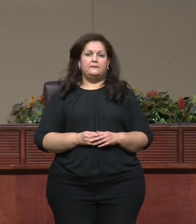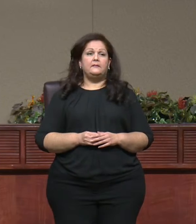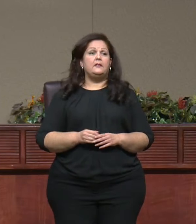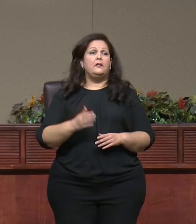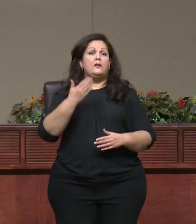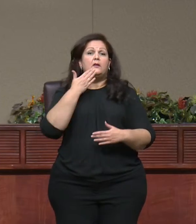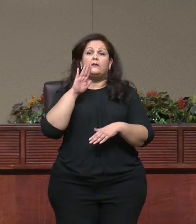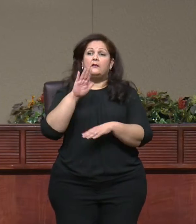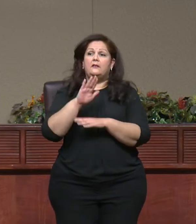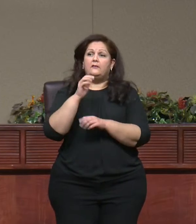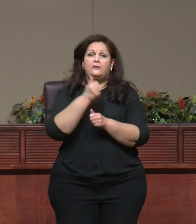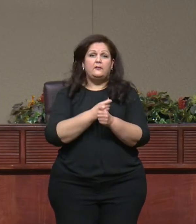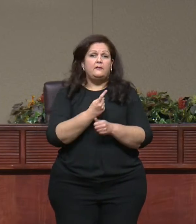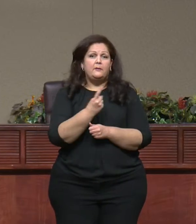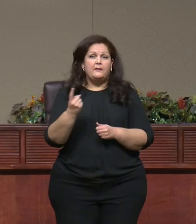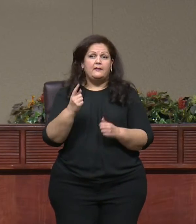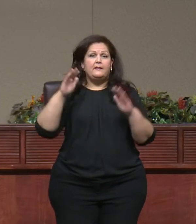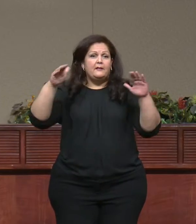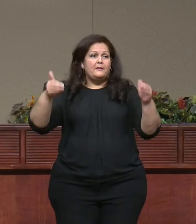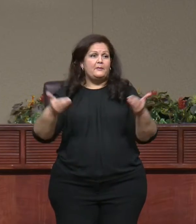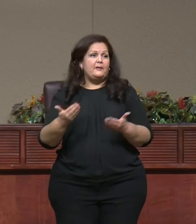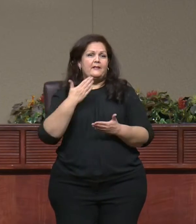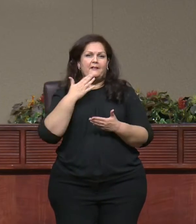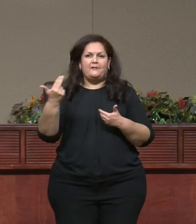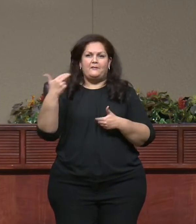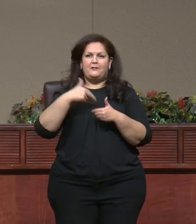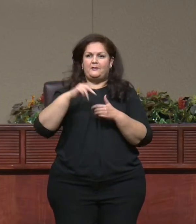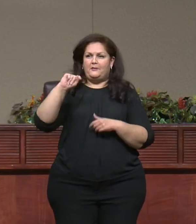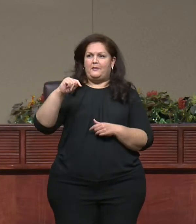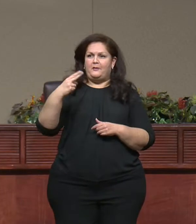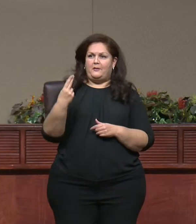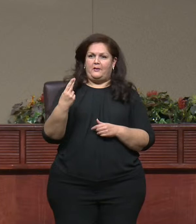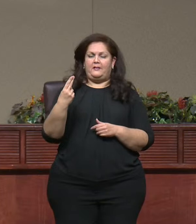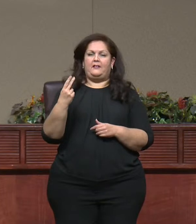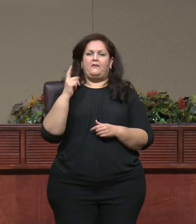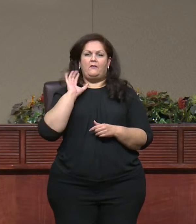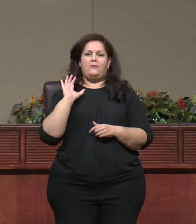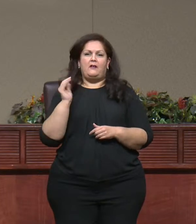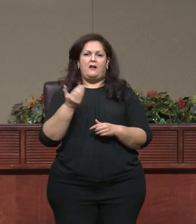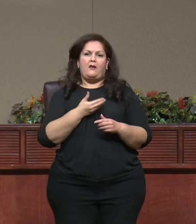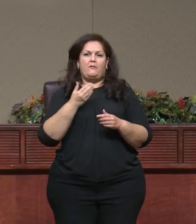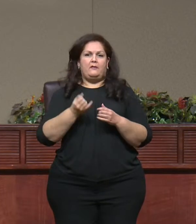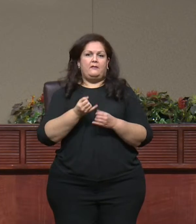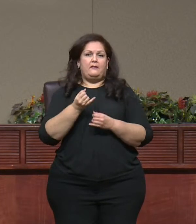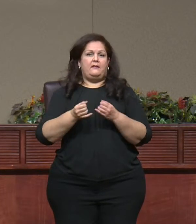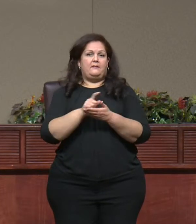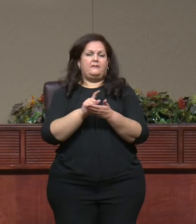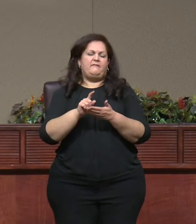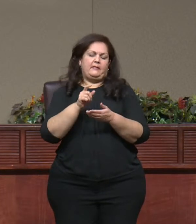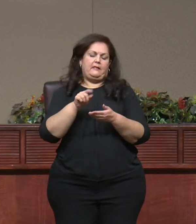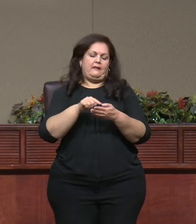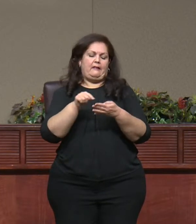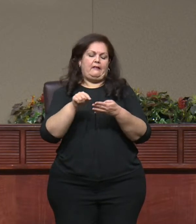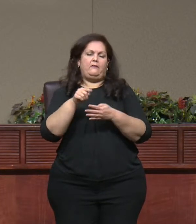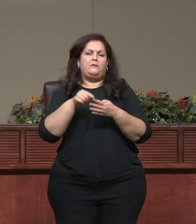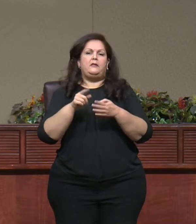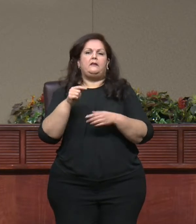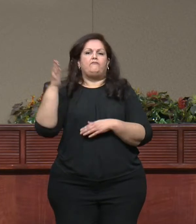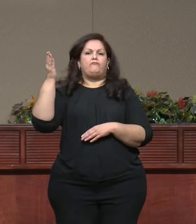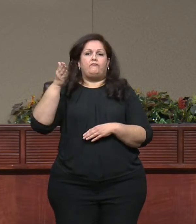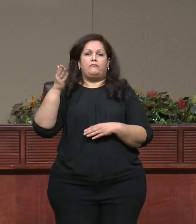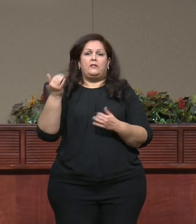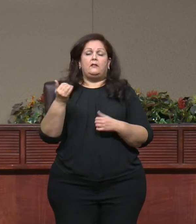Well, good afternoon, everyone, and welcome. Thank you for joining us on this Thursday for our end-of-the-week press briefing. Today, Mayor Demings will discuss